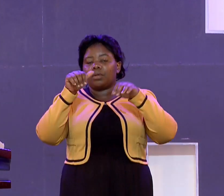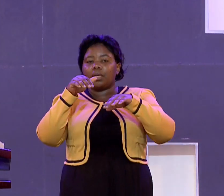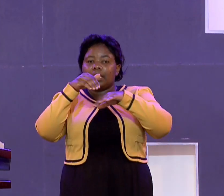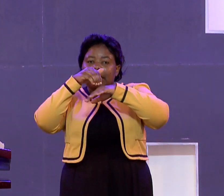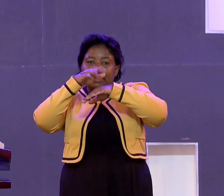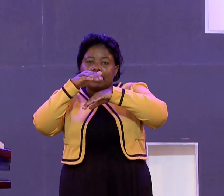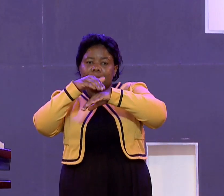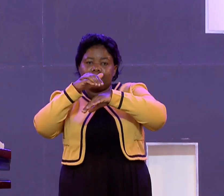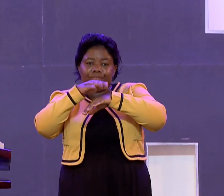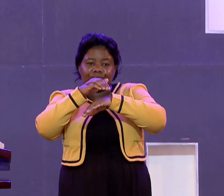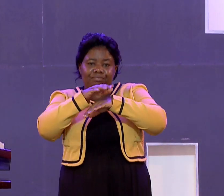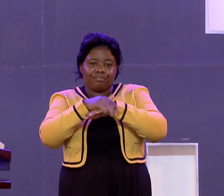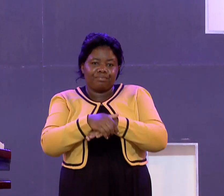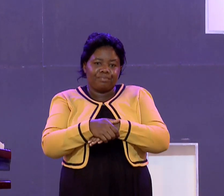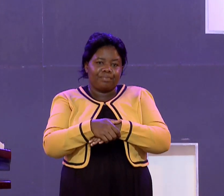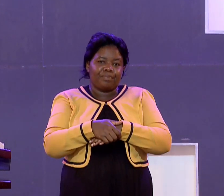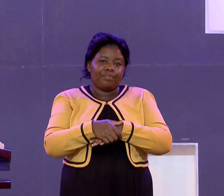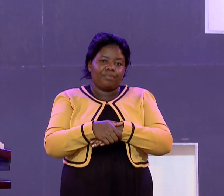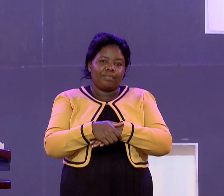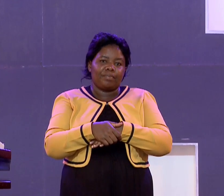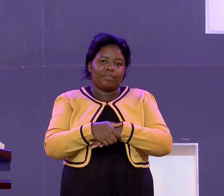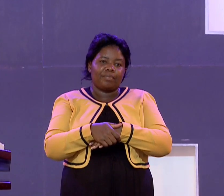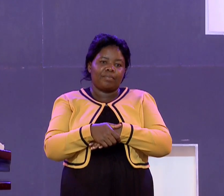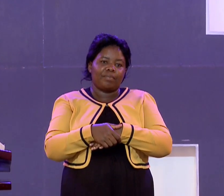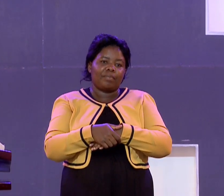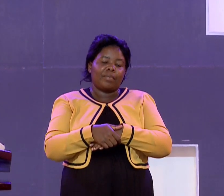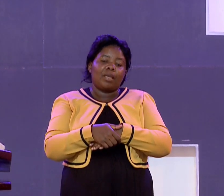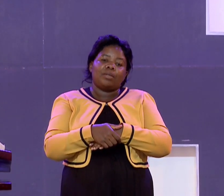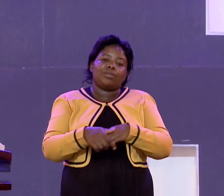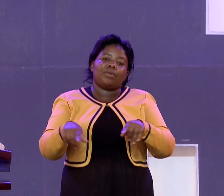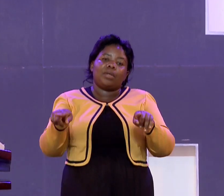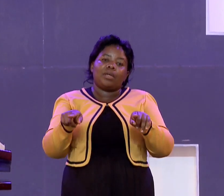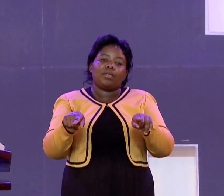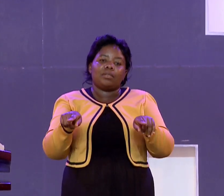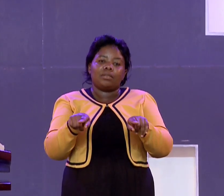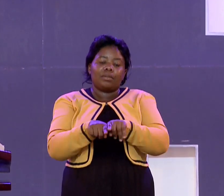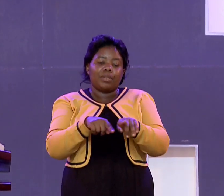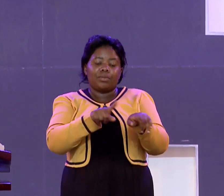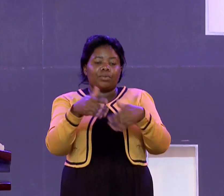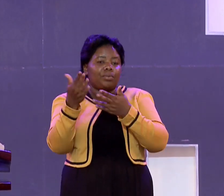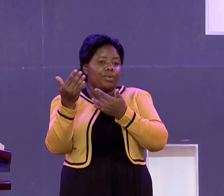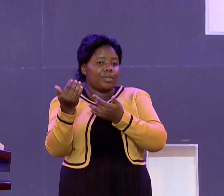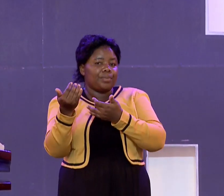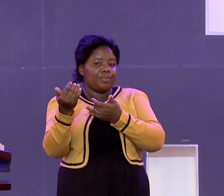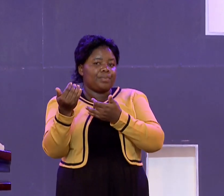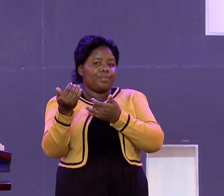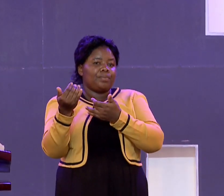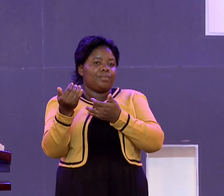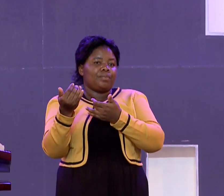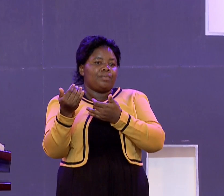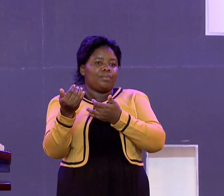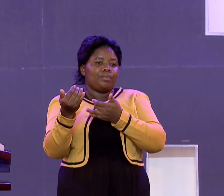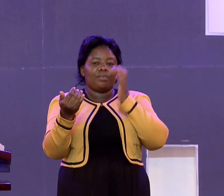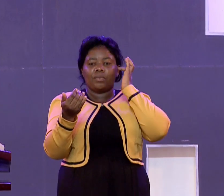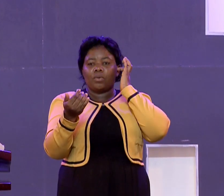okukiweereza. You can send it forth. Naye nga muweeyo ebibuuzo byammwe. But as you send your questions, let us